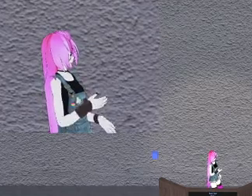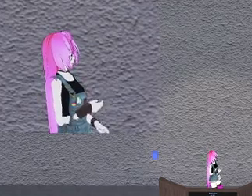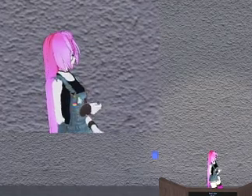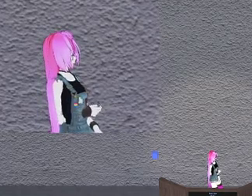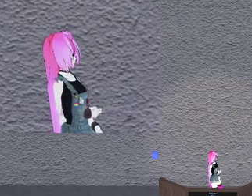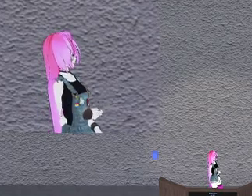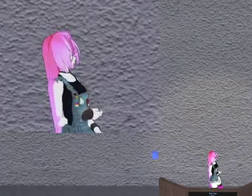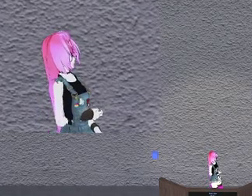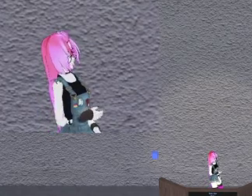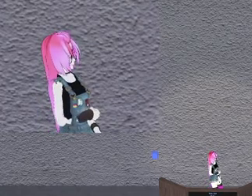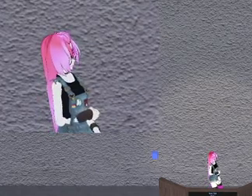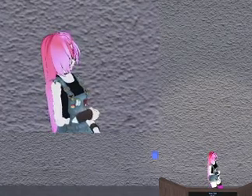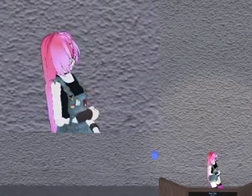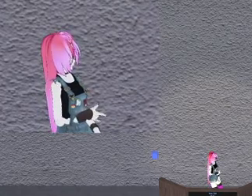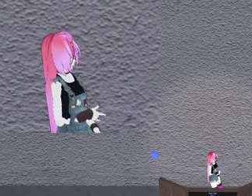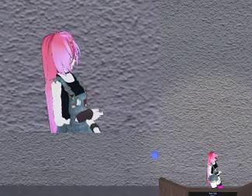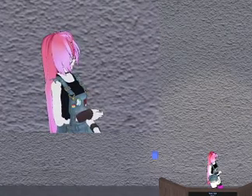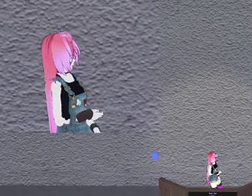Crystal.